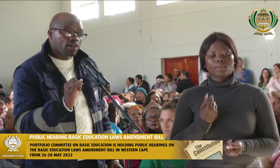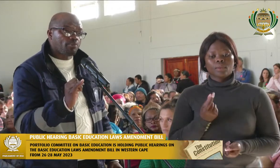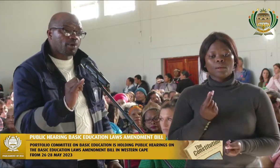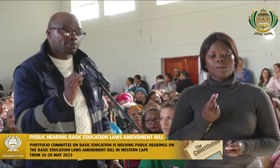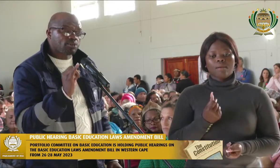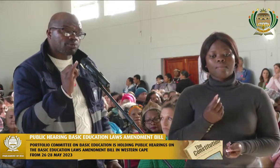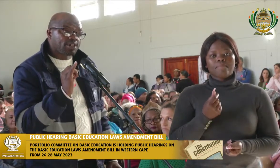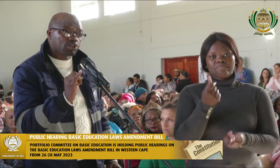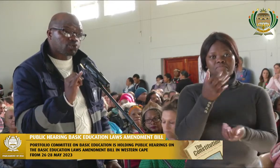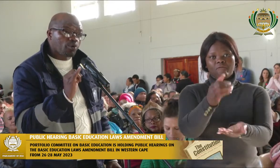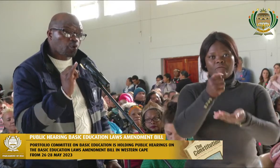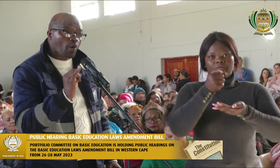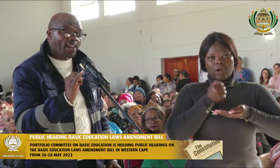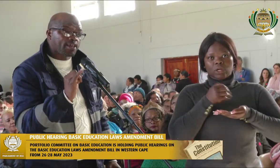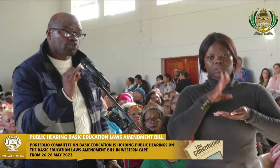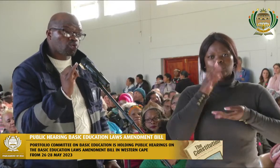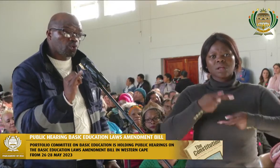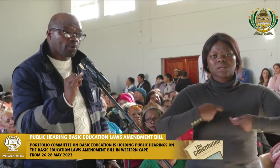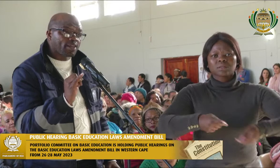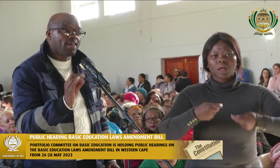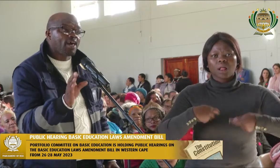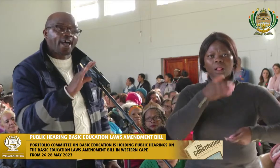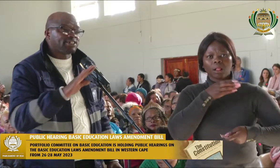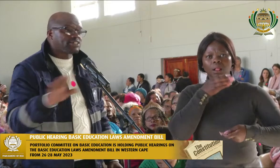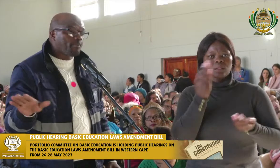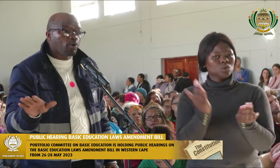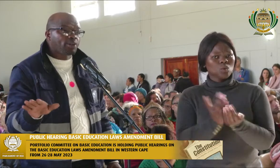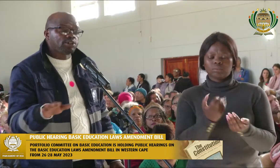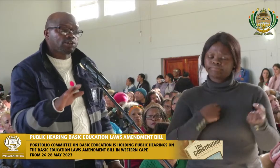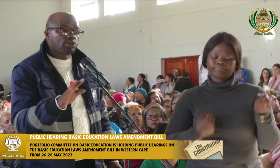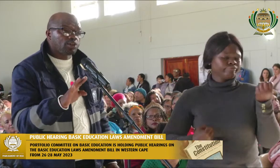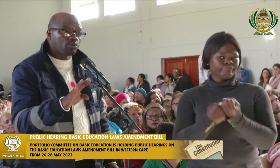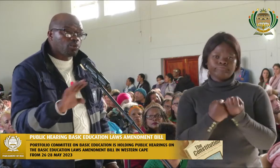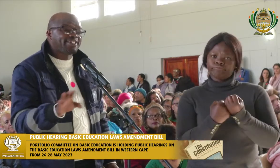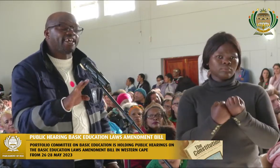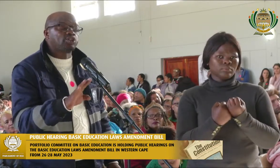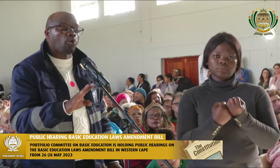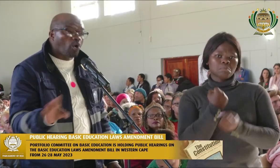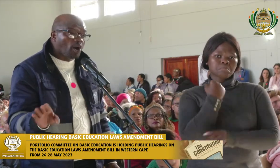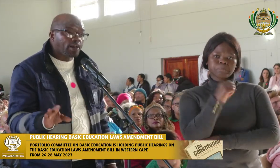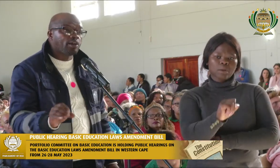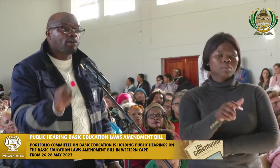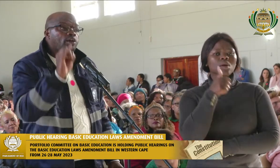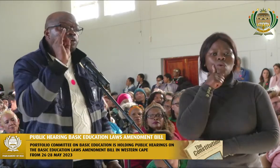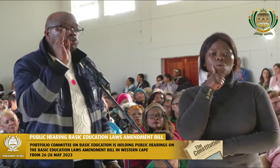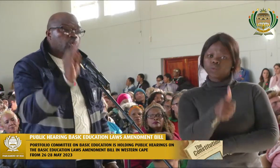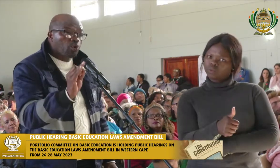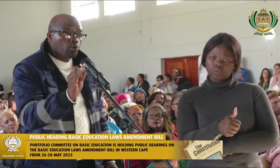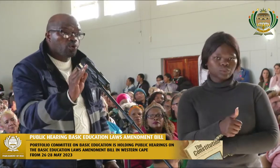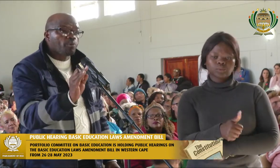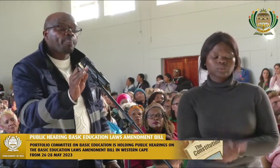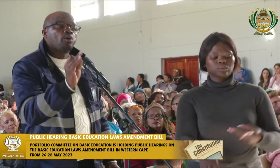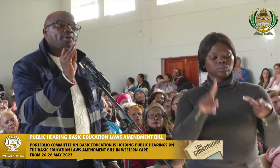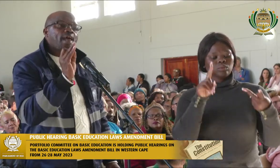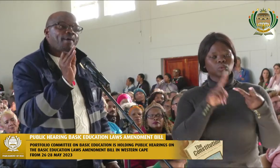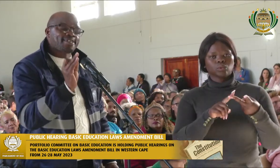kufundraiswayo funeke kube kuthengiswa utywala ezikolweni and the support is not good at all.